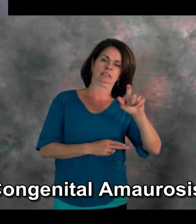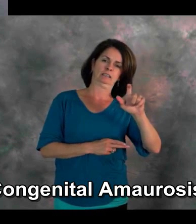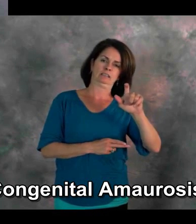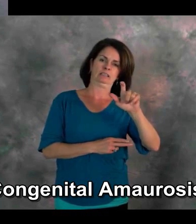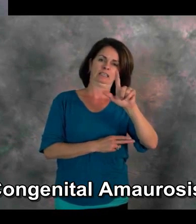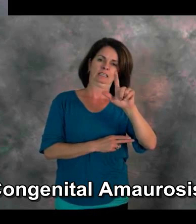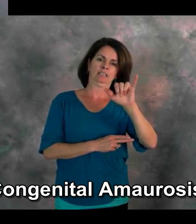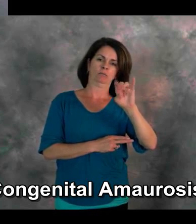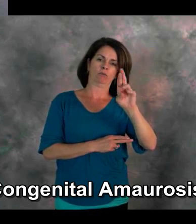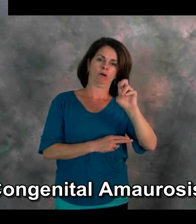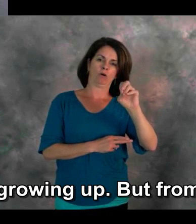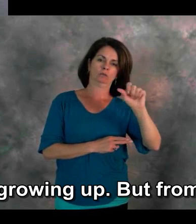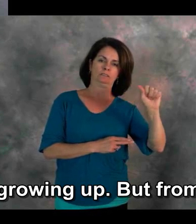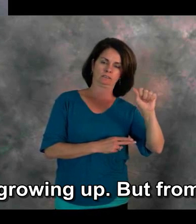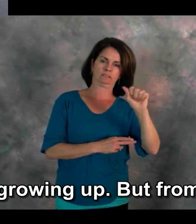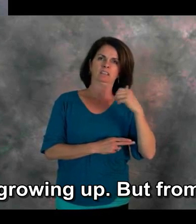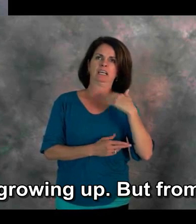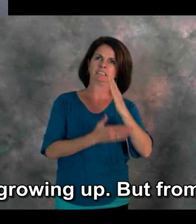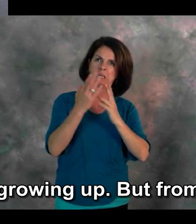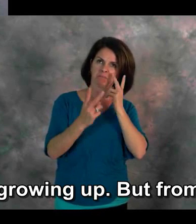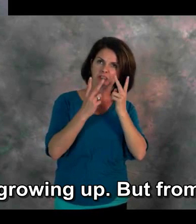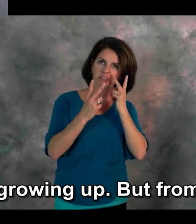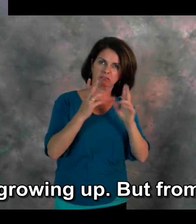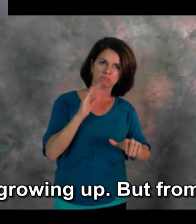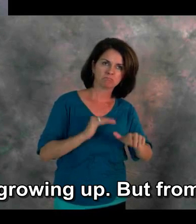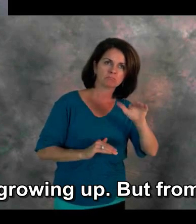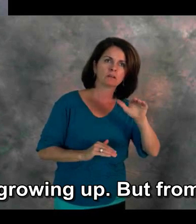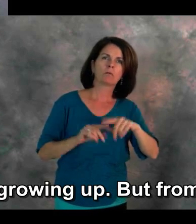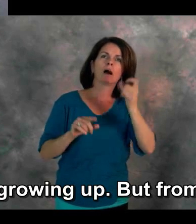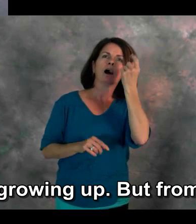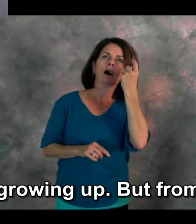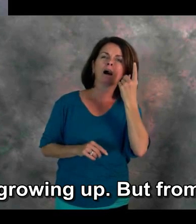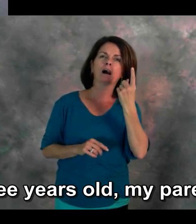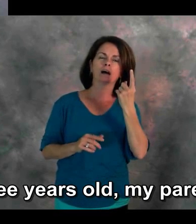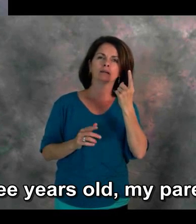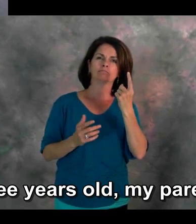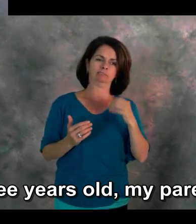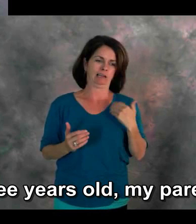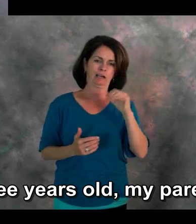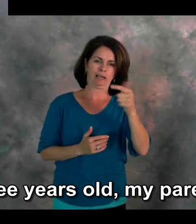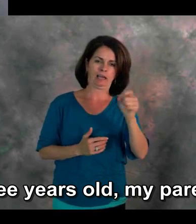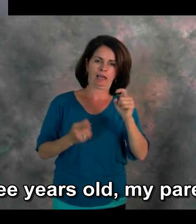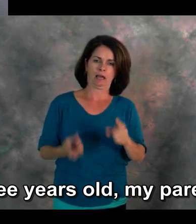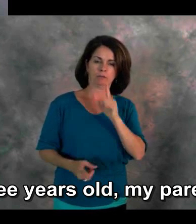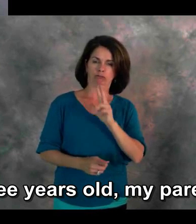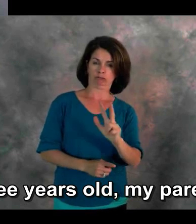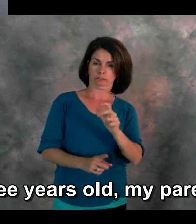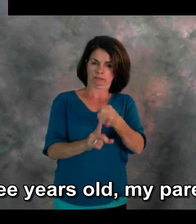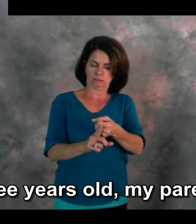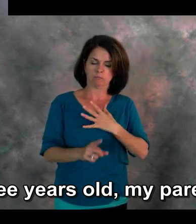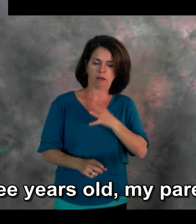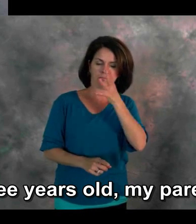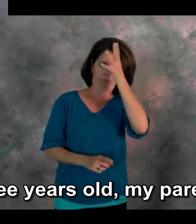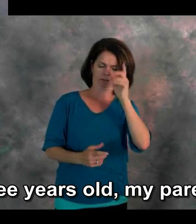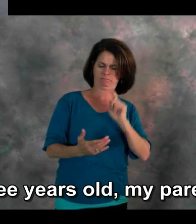amaurosis. So I had a little bit of vision growing up, but from an early age, when